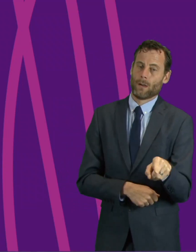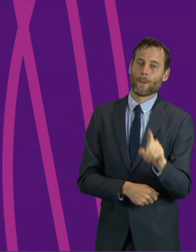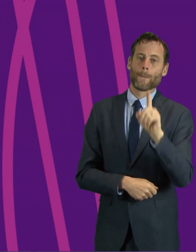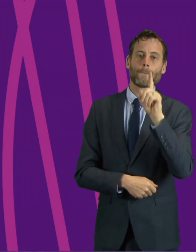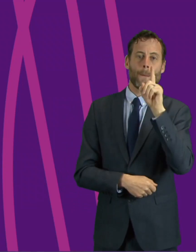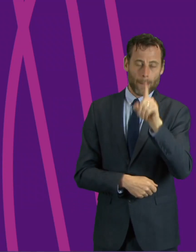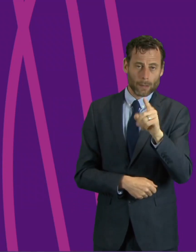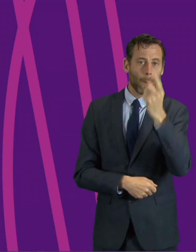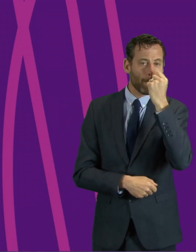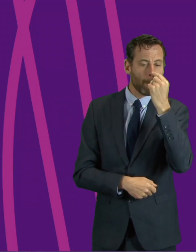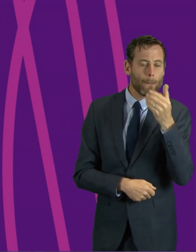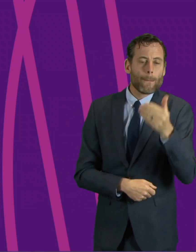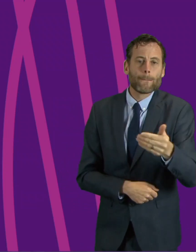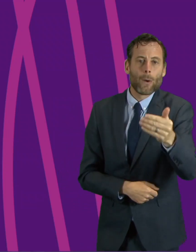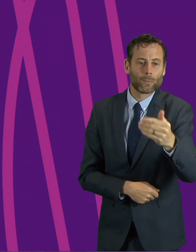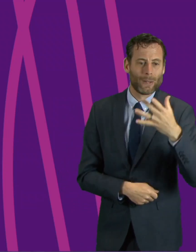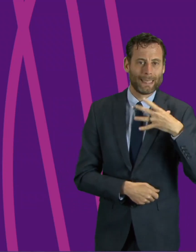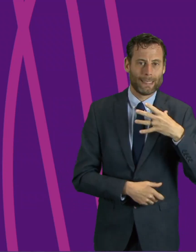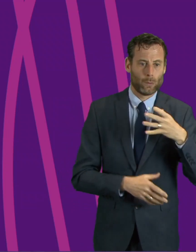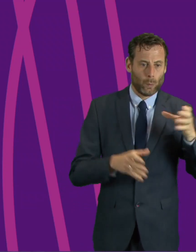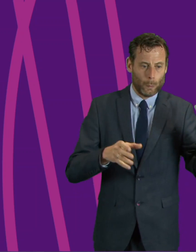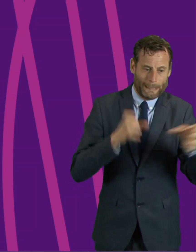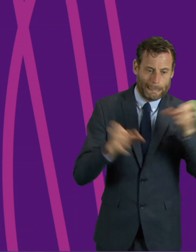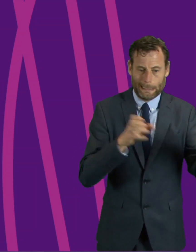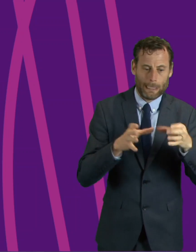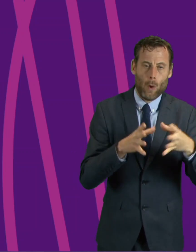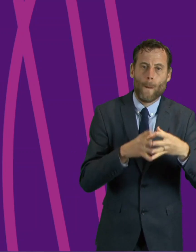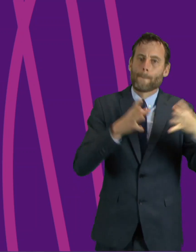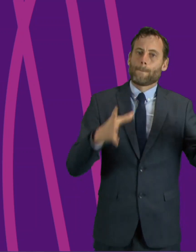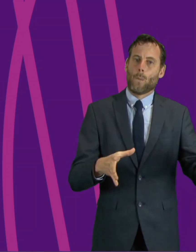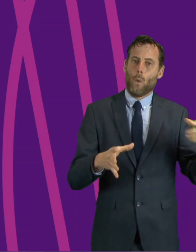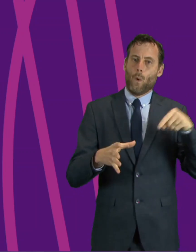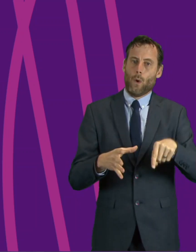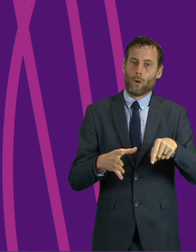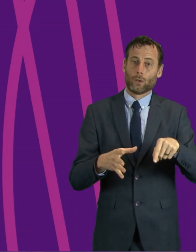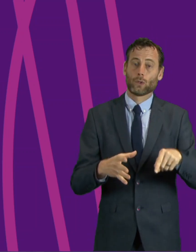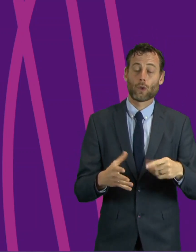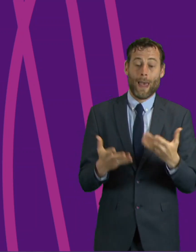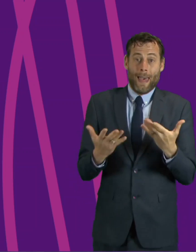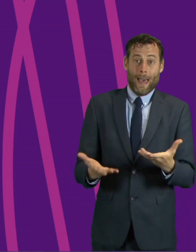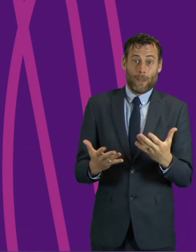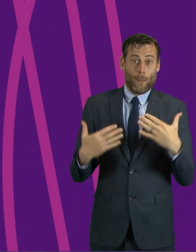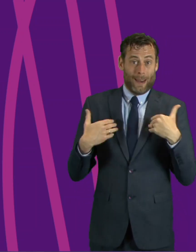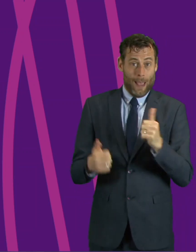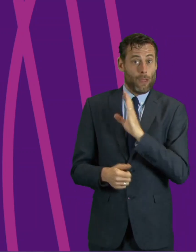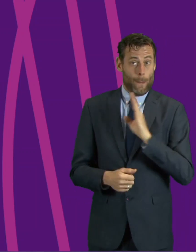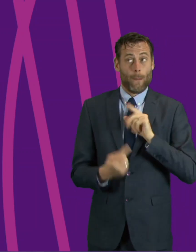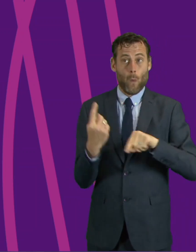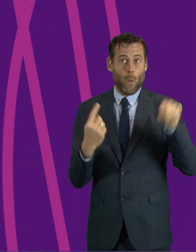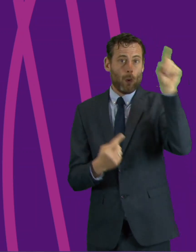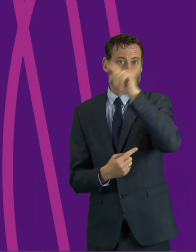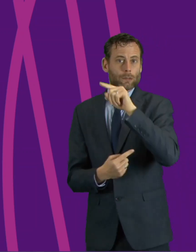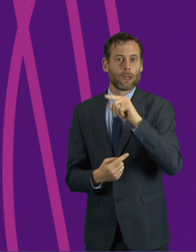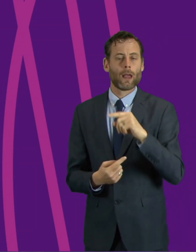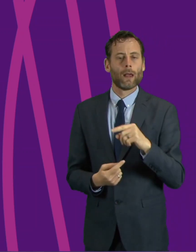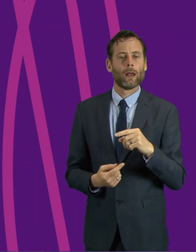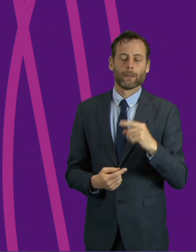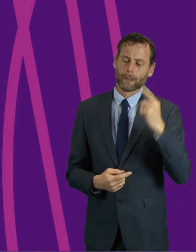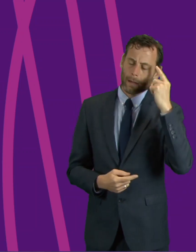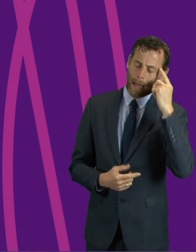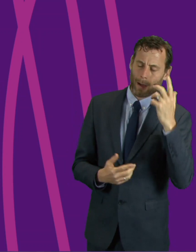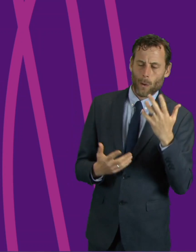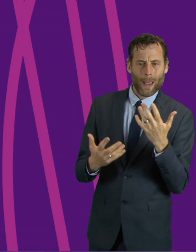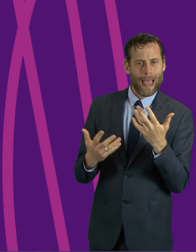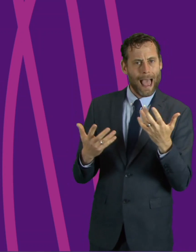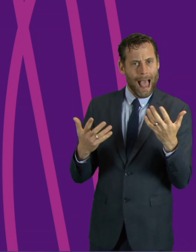current infection that we're using it for, and therefore that 2,000 additional to what health boards, and right now health boards are looking at where they